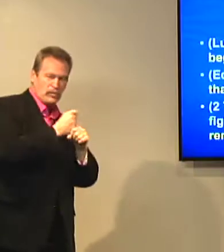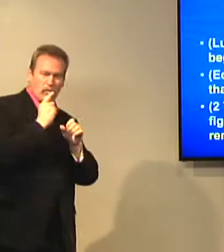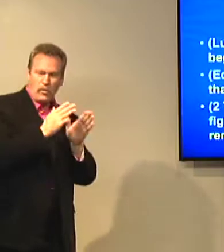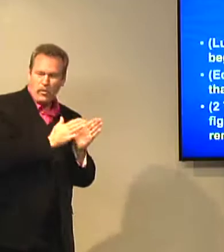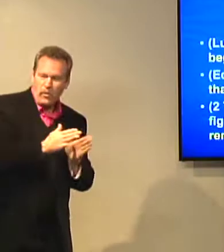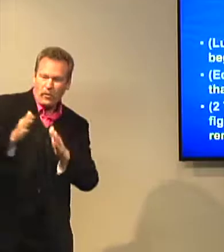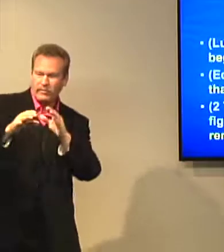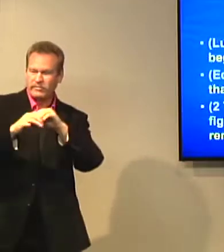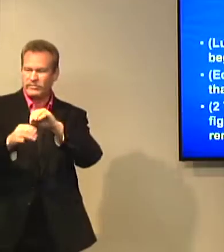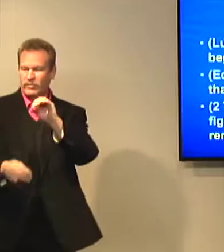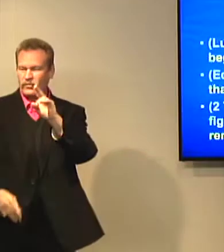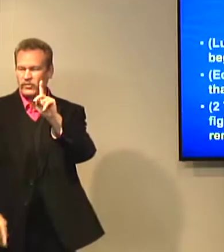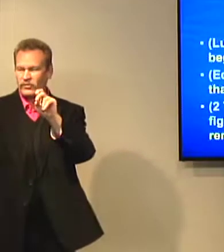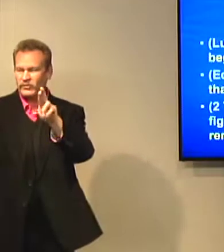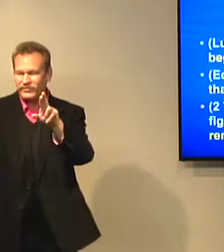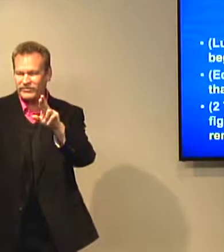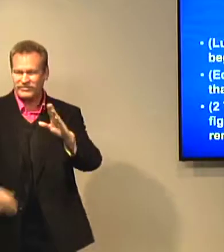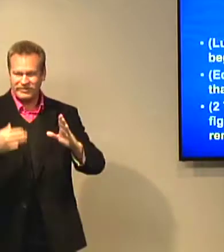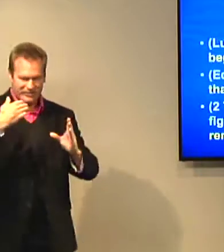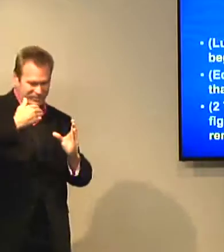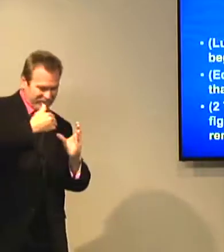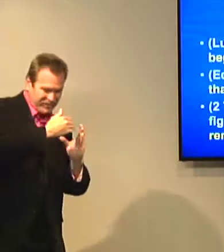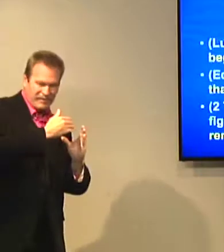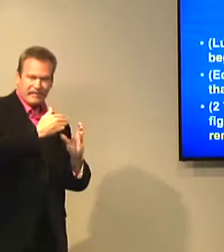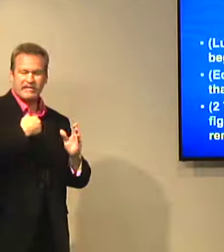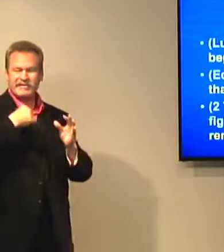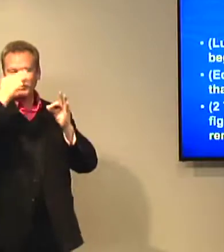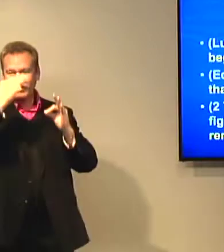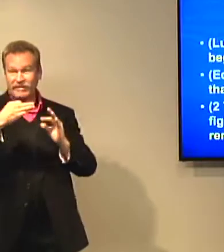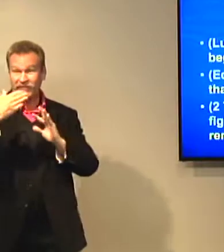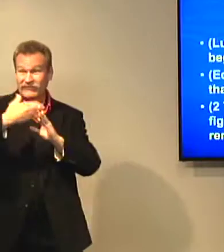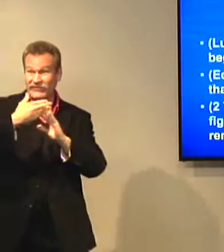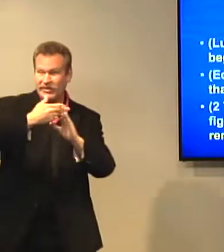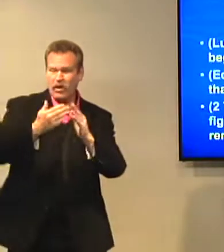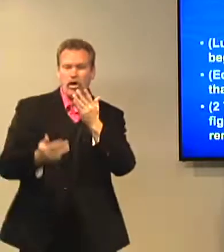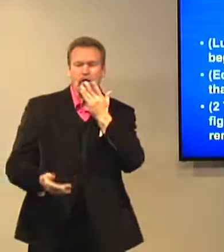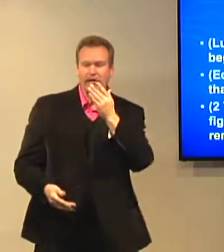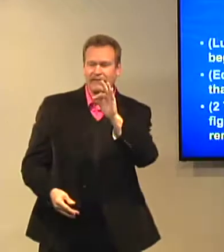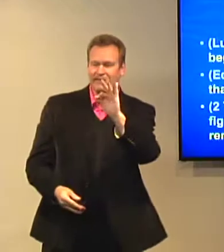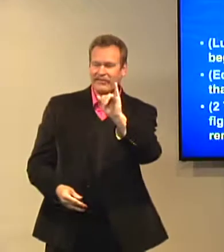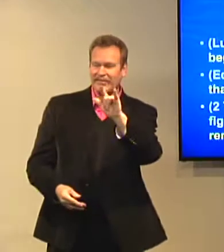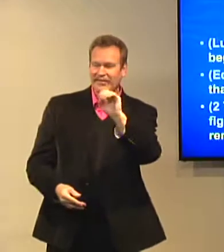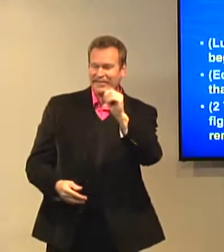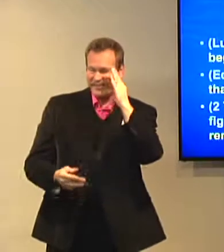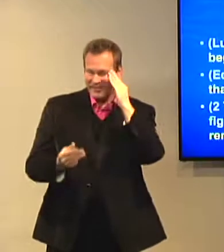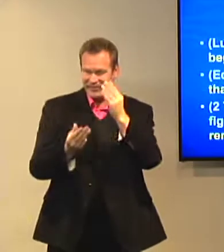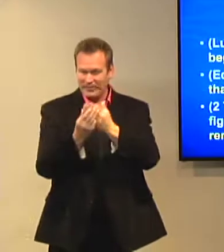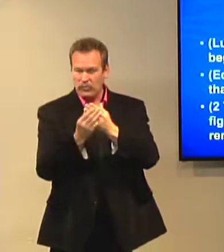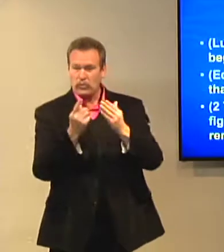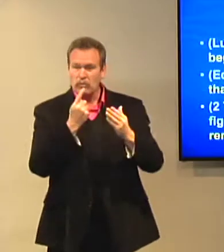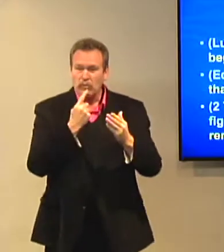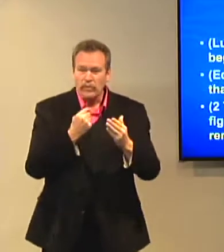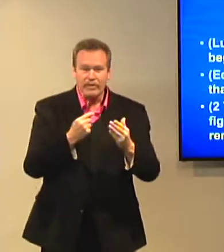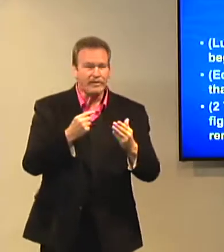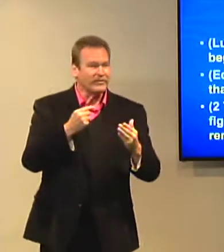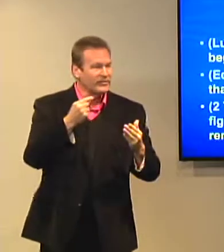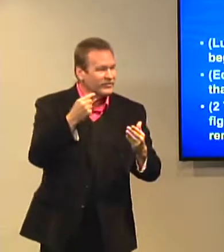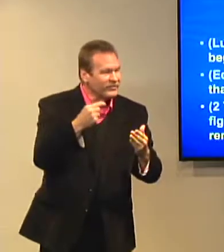I'm thinking, you know, it would be more organized if I had all these papers in a file cabinet. I could find them easily. You know, also, like, I could have different colors, like